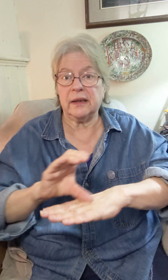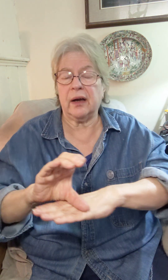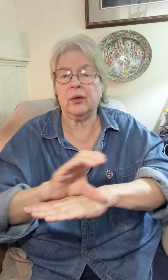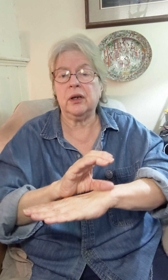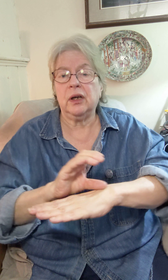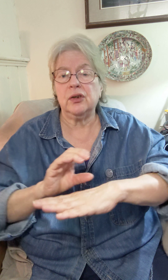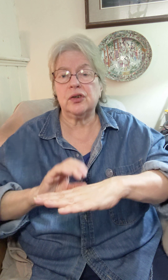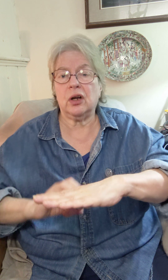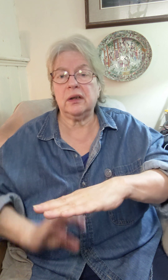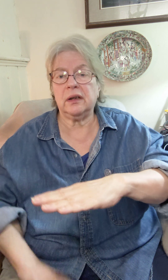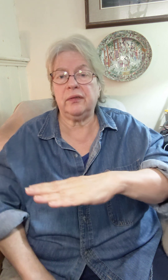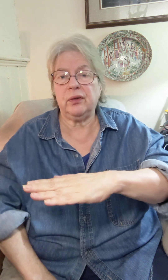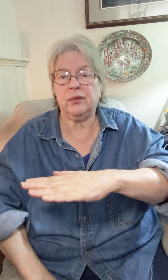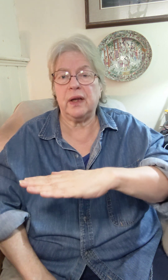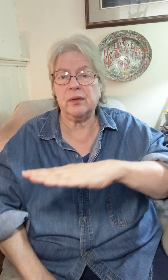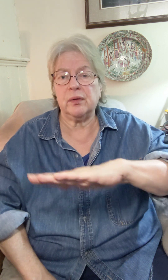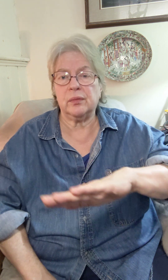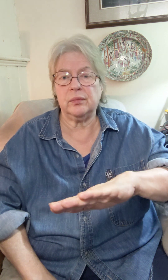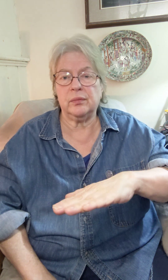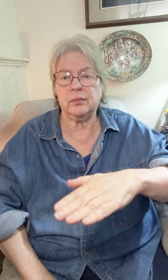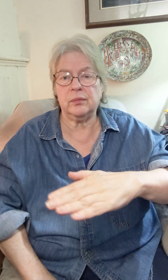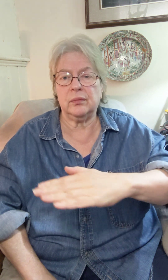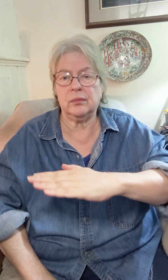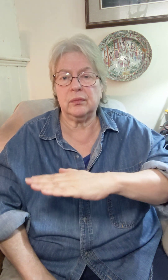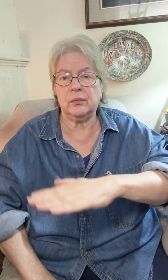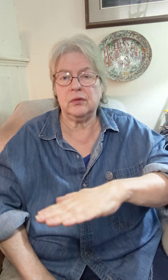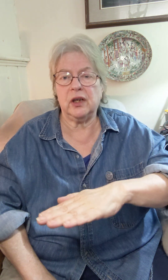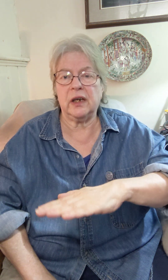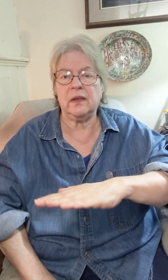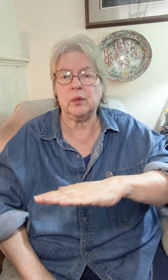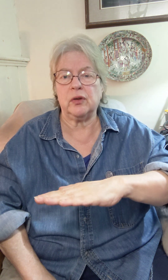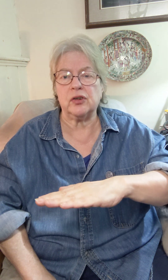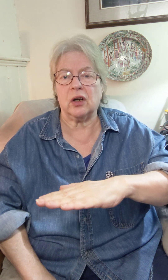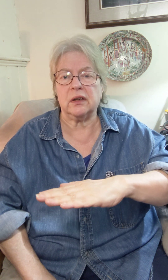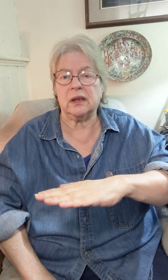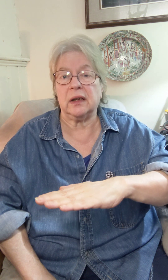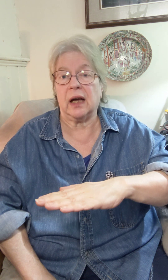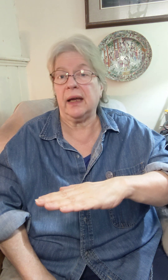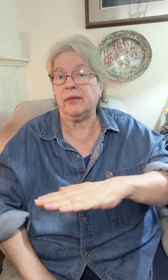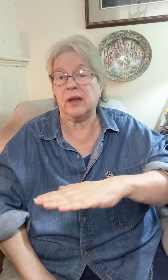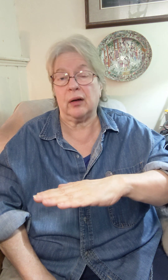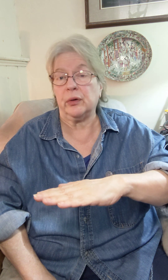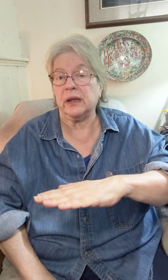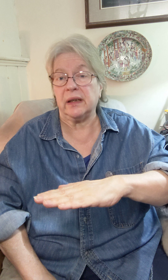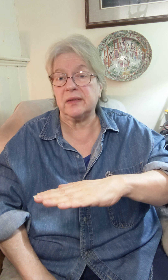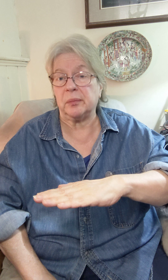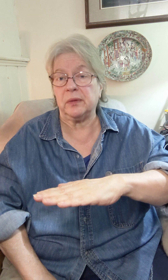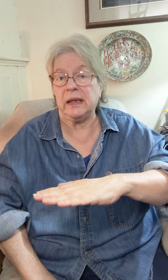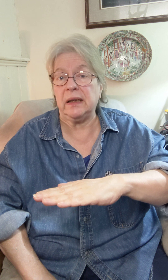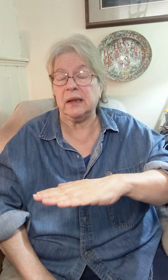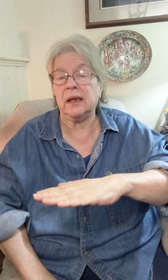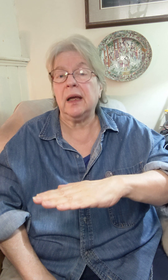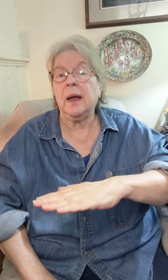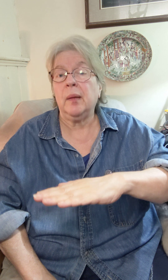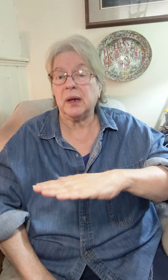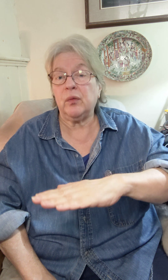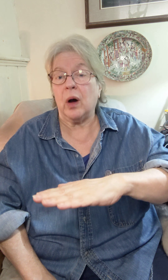Now, chocolate, if you've never done anything with chocolate, and I have not really except eaten it, but I've